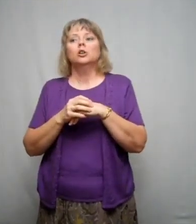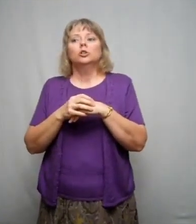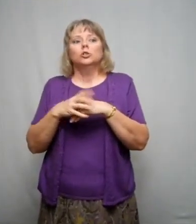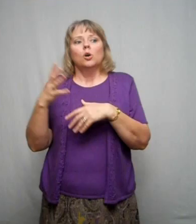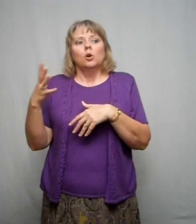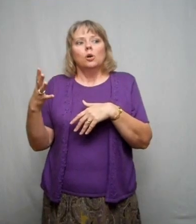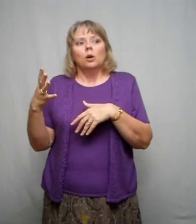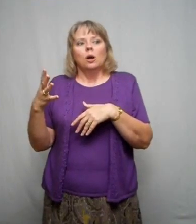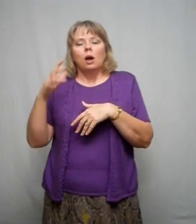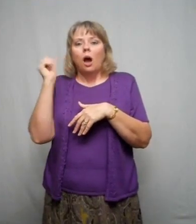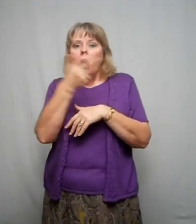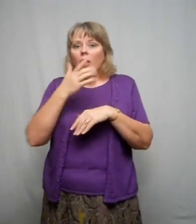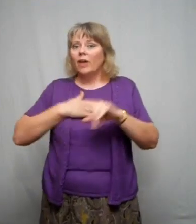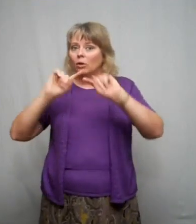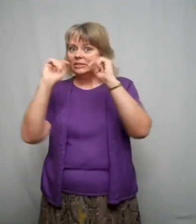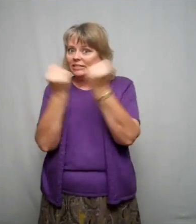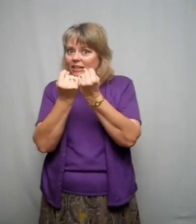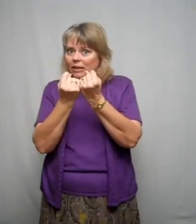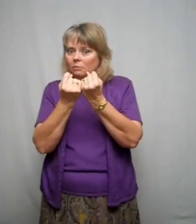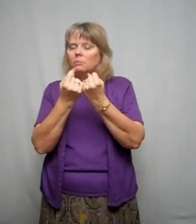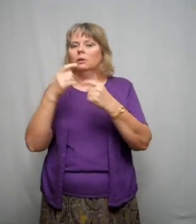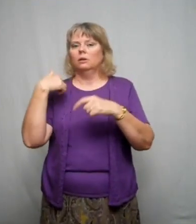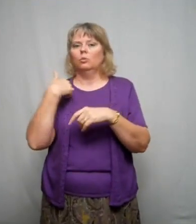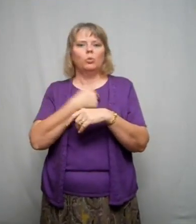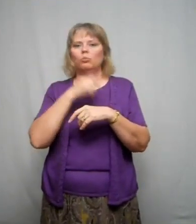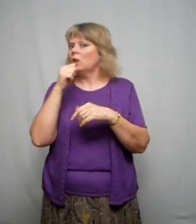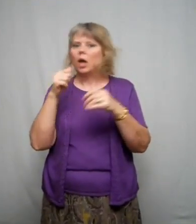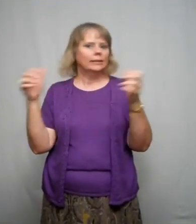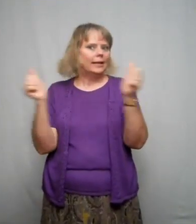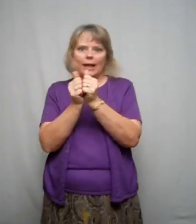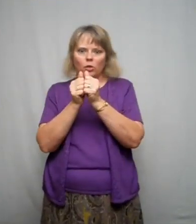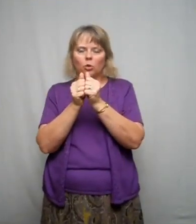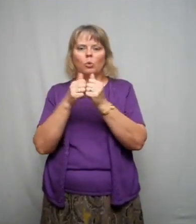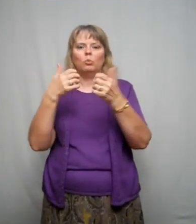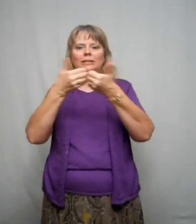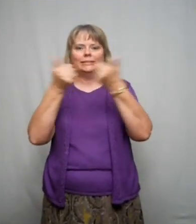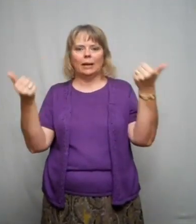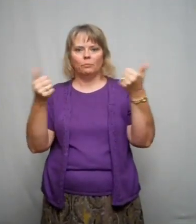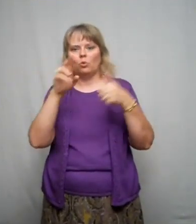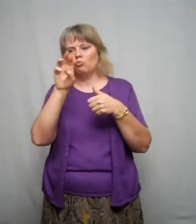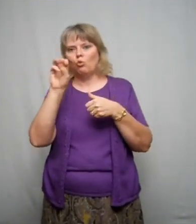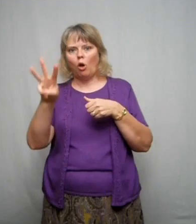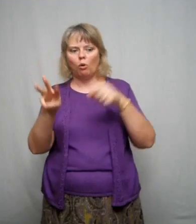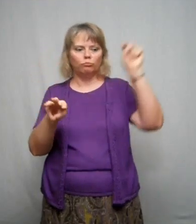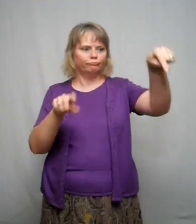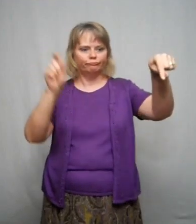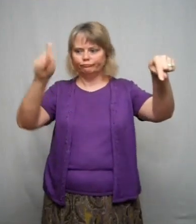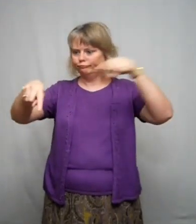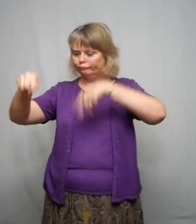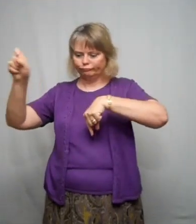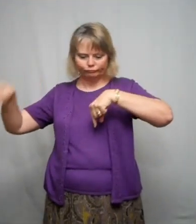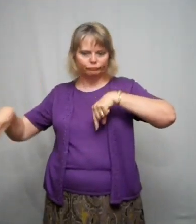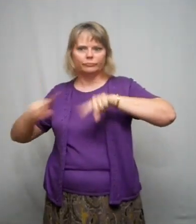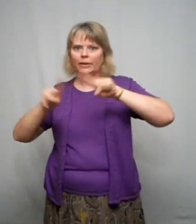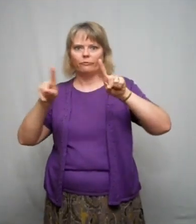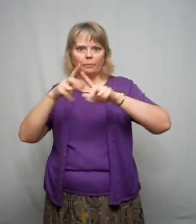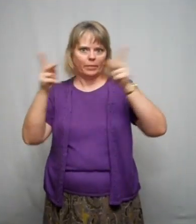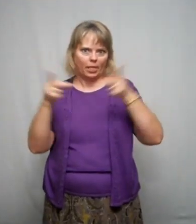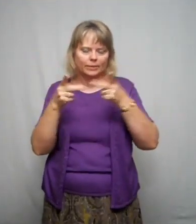and all our team was separated. We were in separate rows about the plane, and it